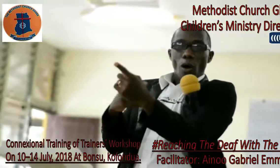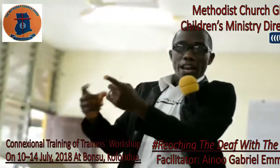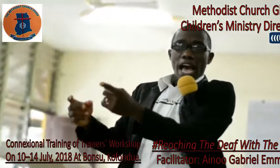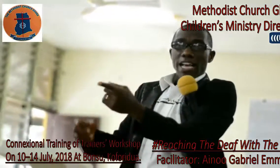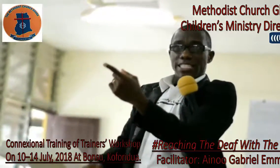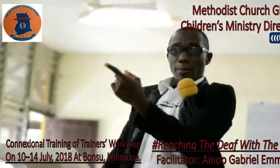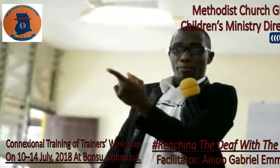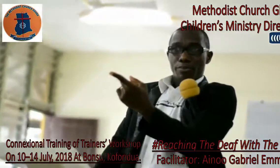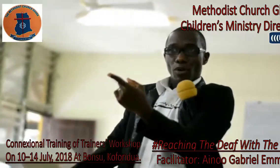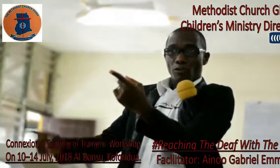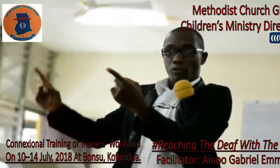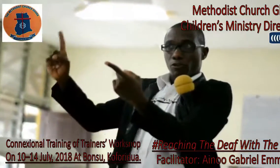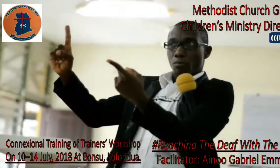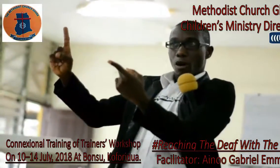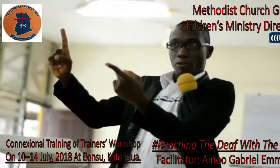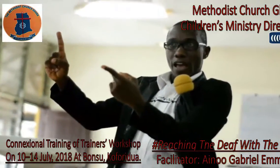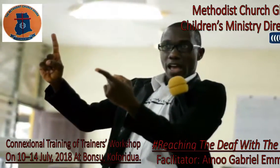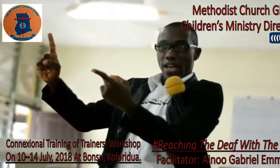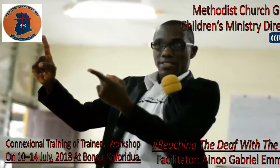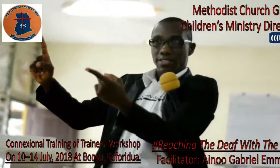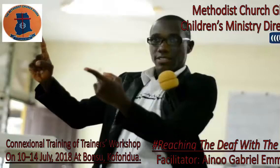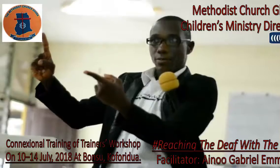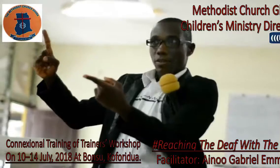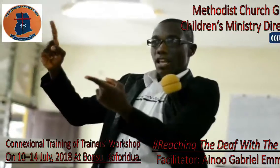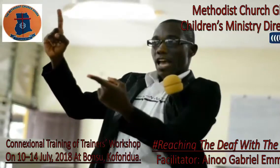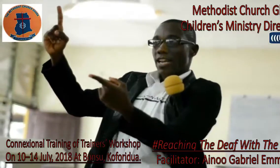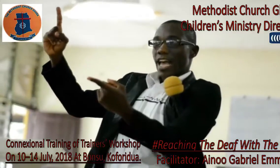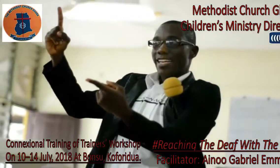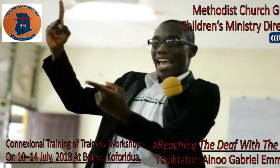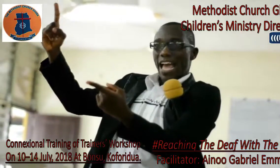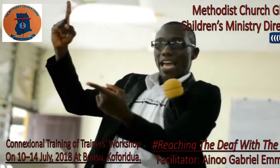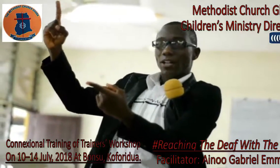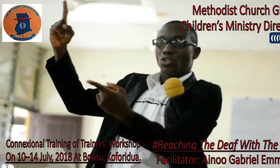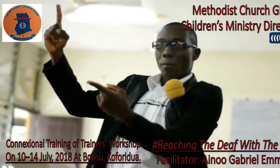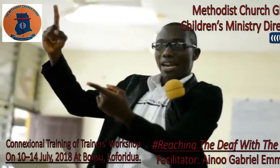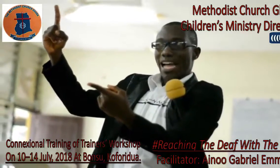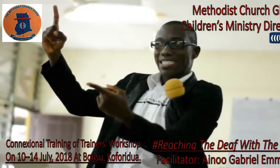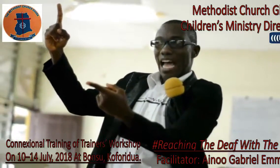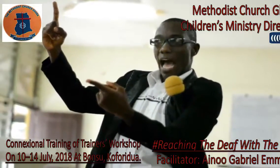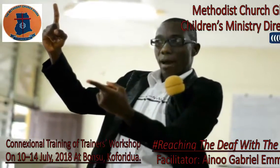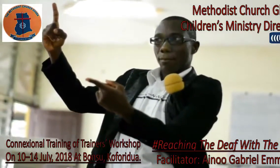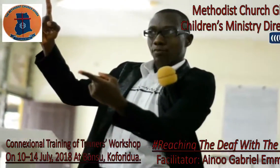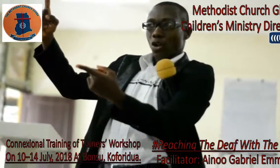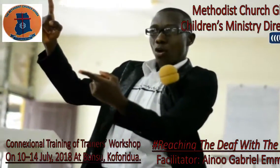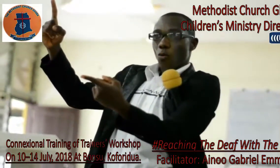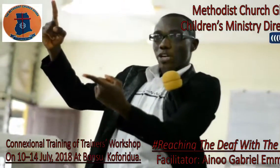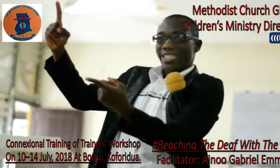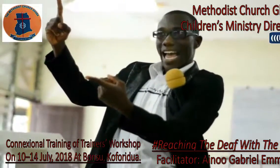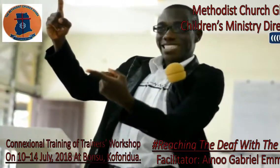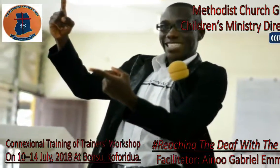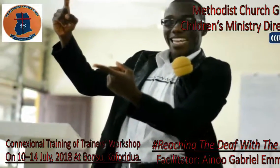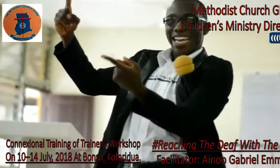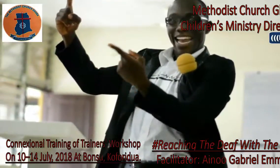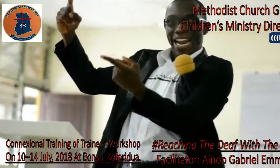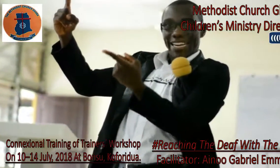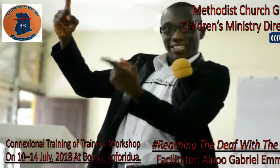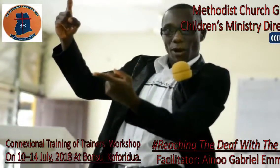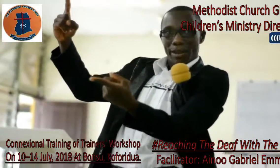One handshake of both hands, and then the dominant arm will touch the